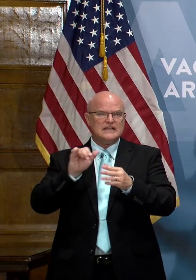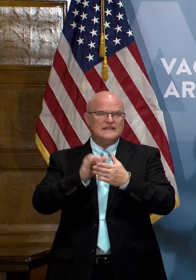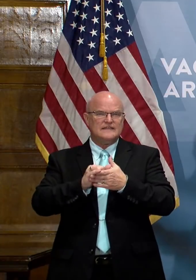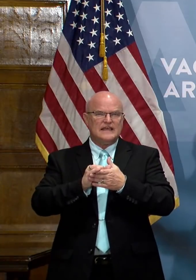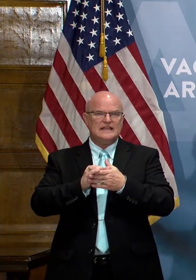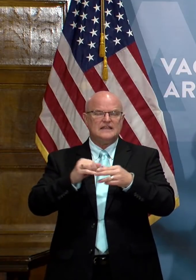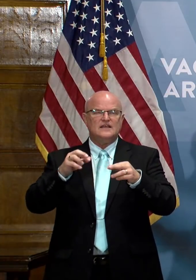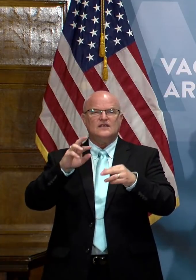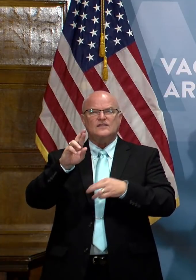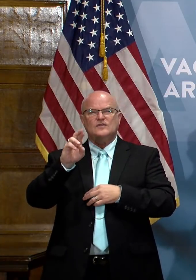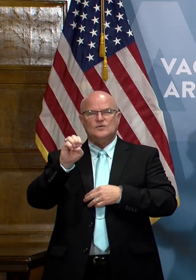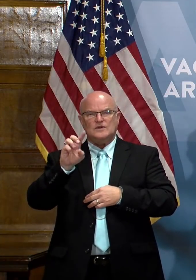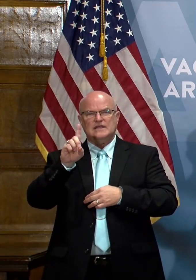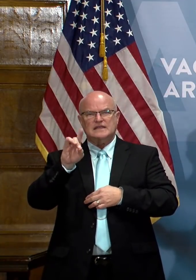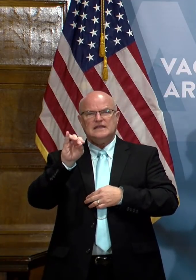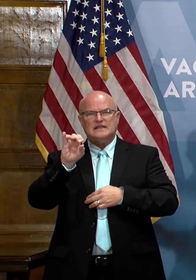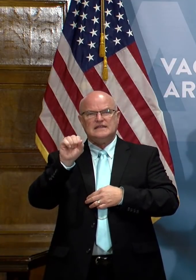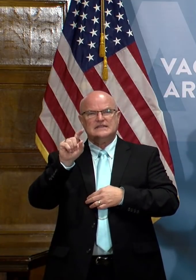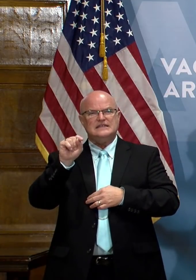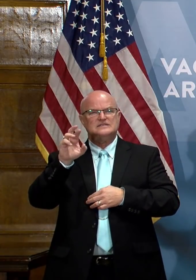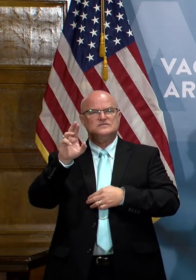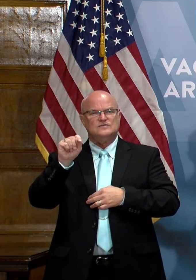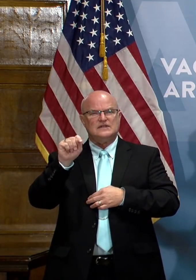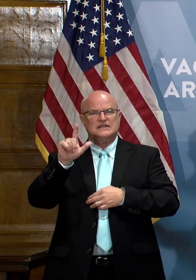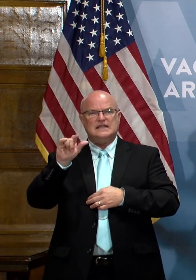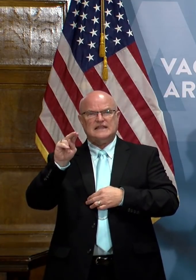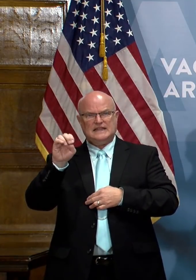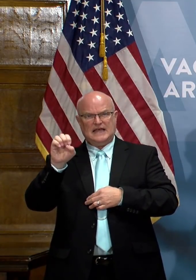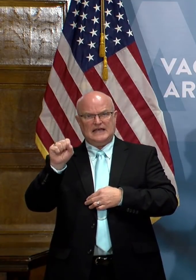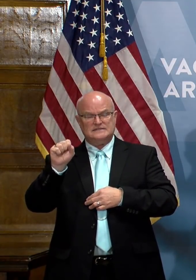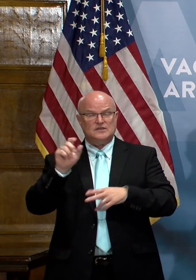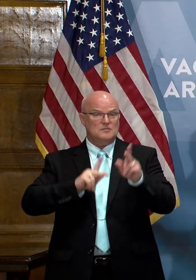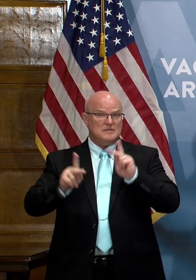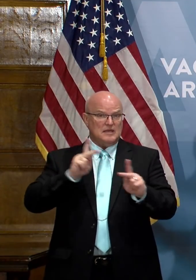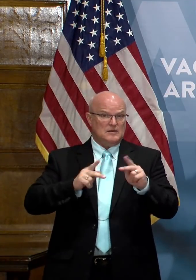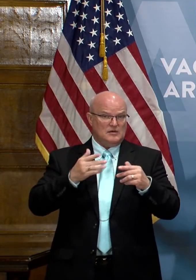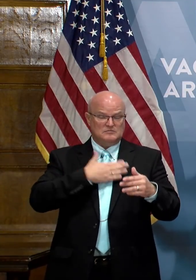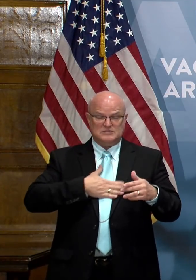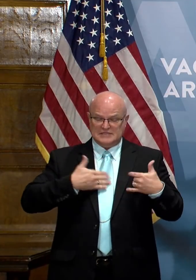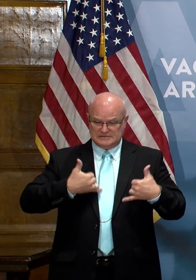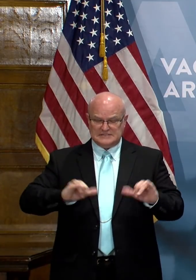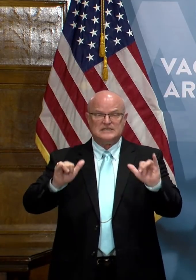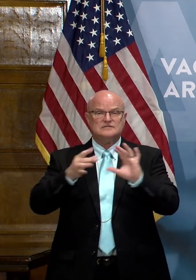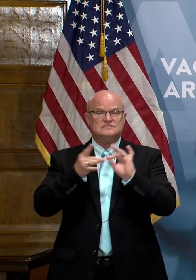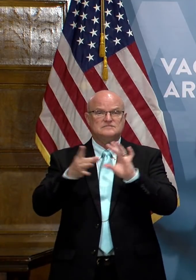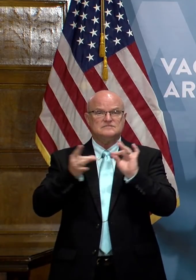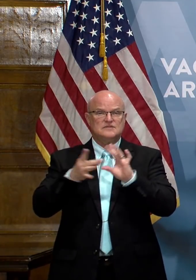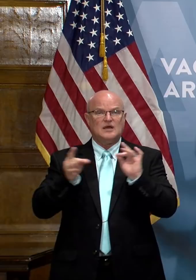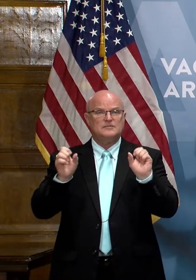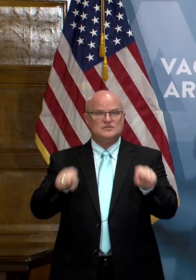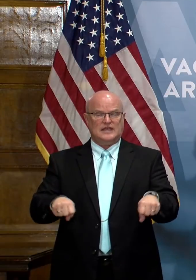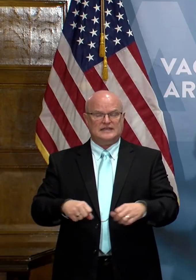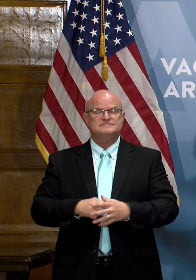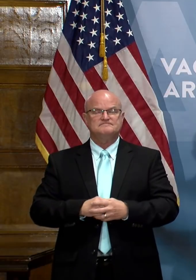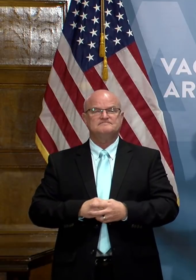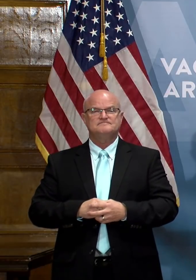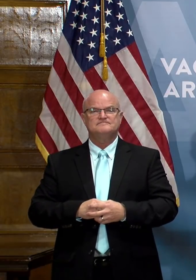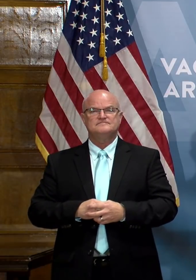so I would encourage people to continue to make a public comment, but we're working through those changes.